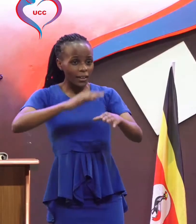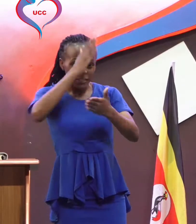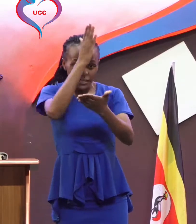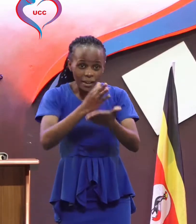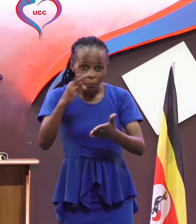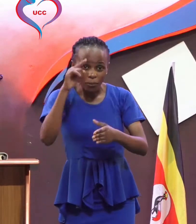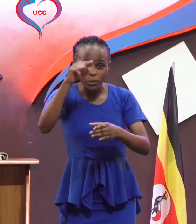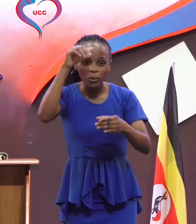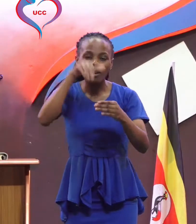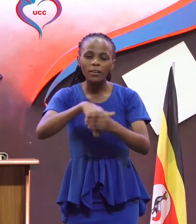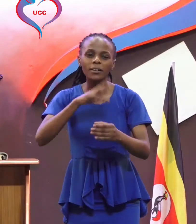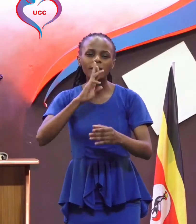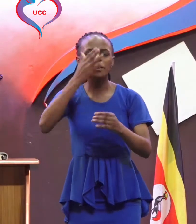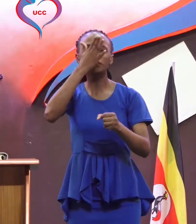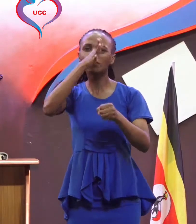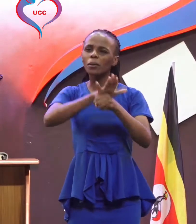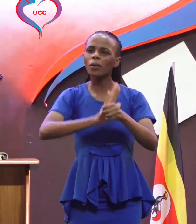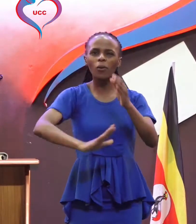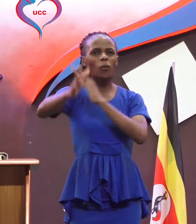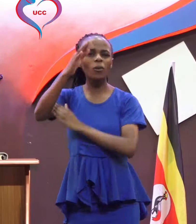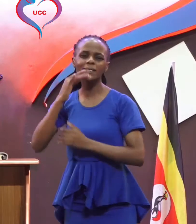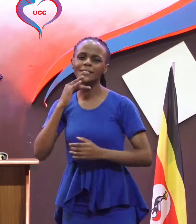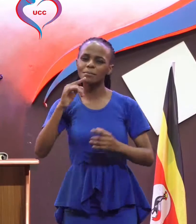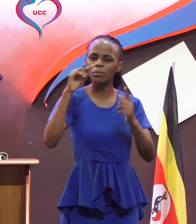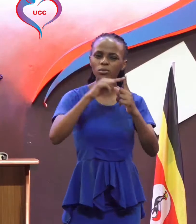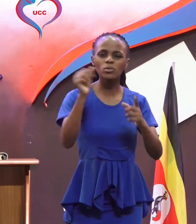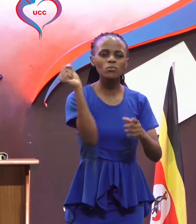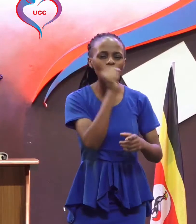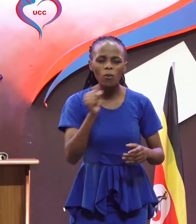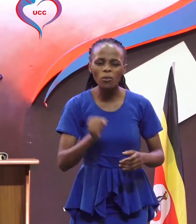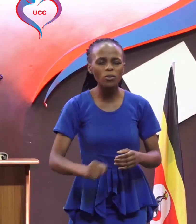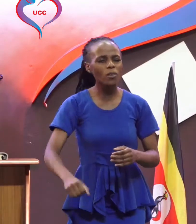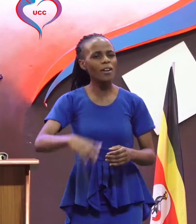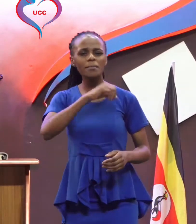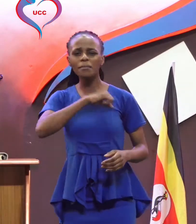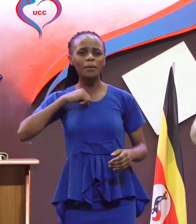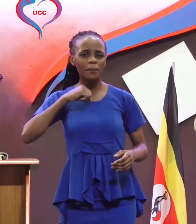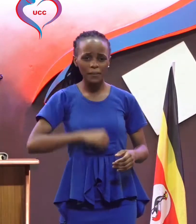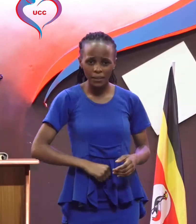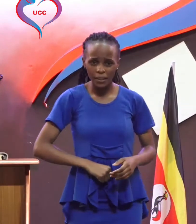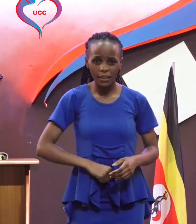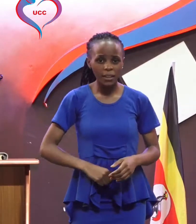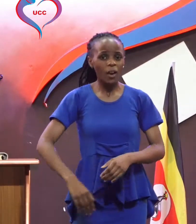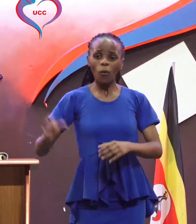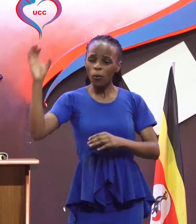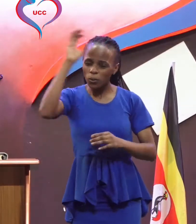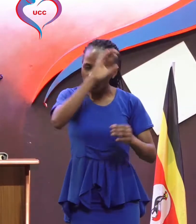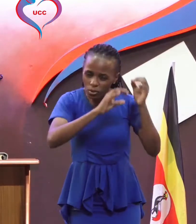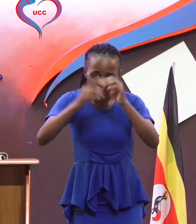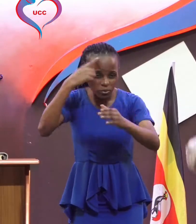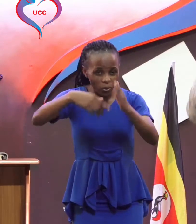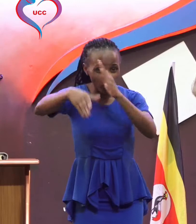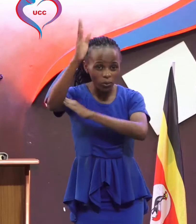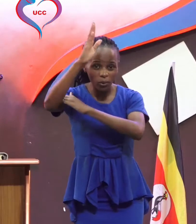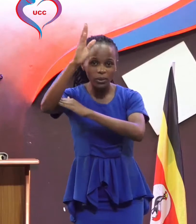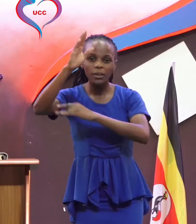muli mu bisuubizo Katonda byayogera ne bajjajjammwe. Some of you, you're in the promises that the Lord spoke to your grandies. Abamanya Mukama, that new